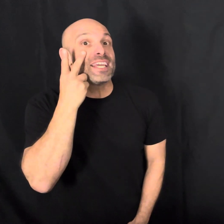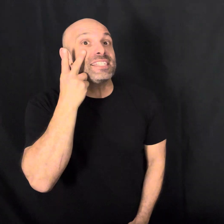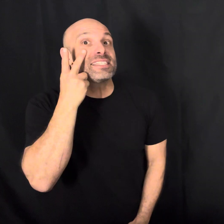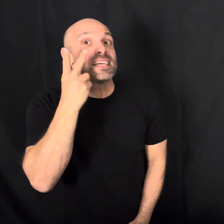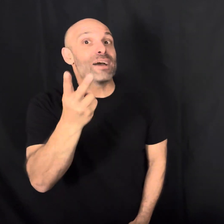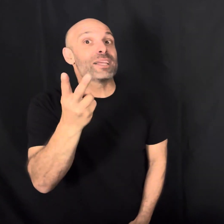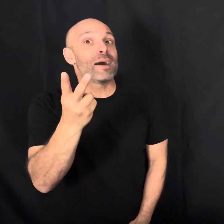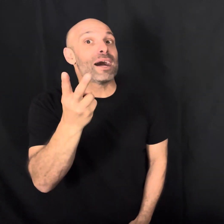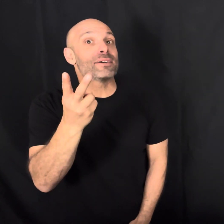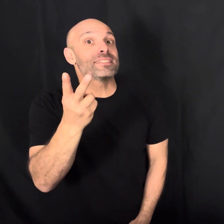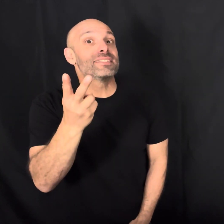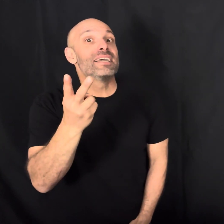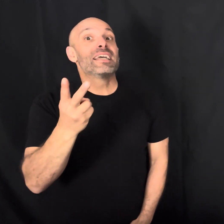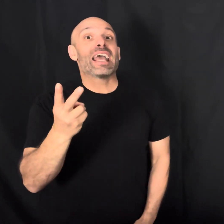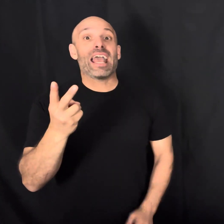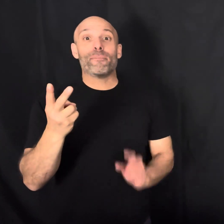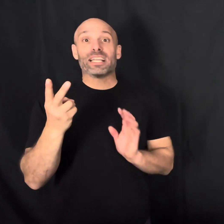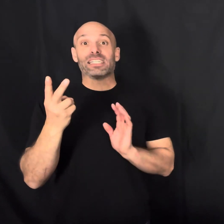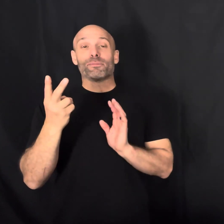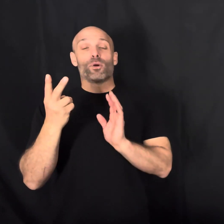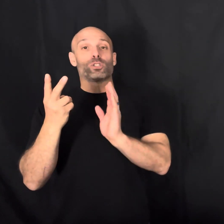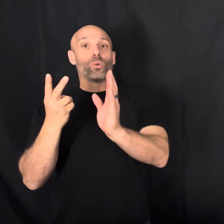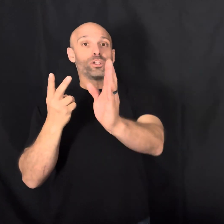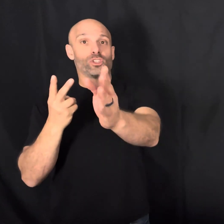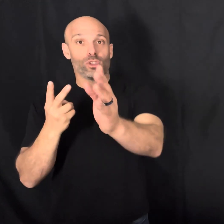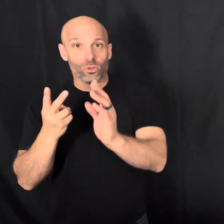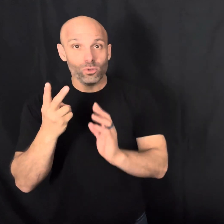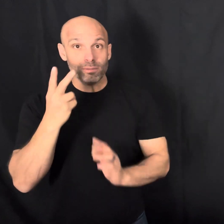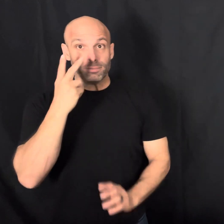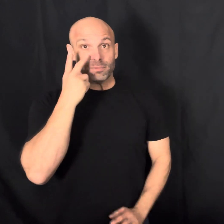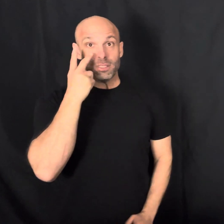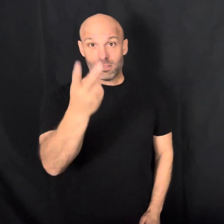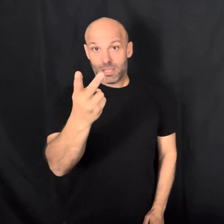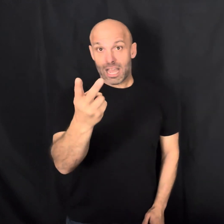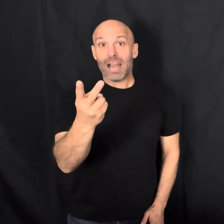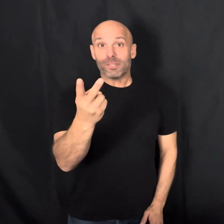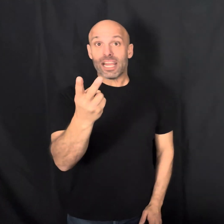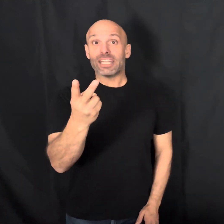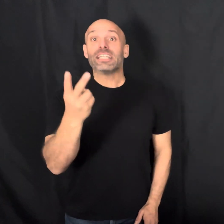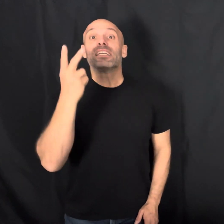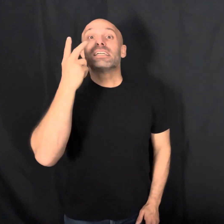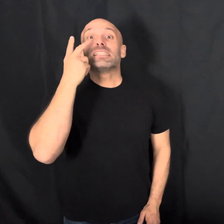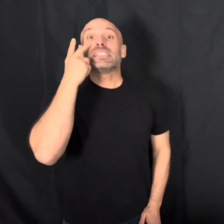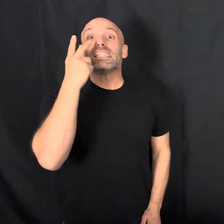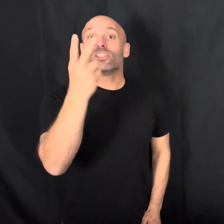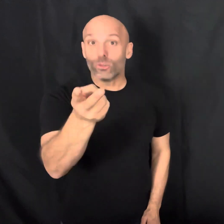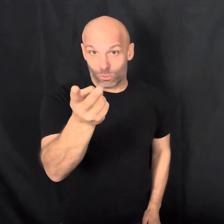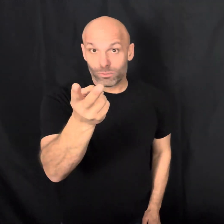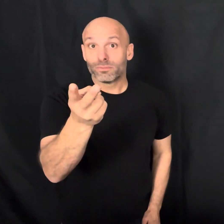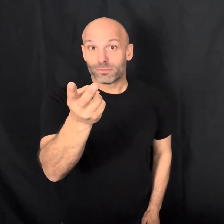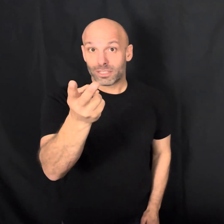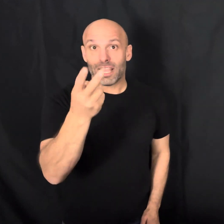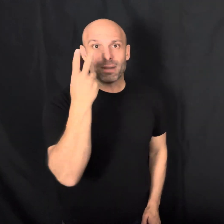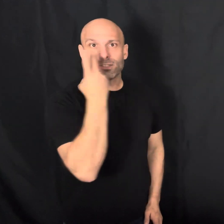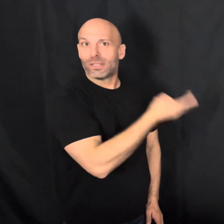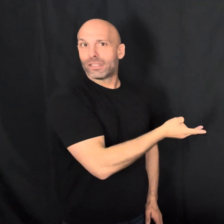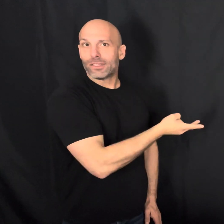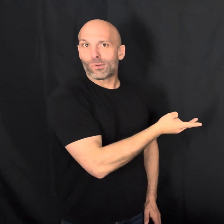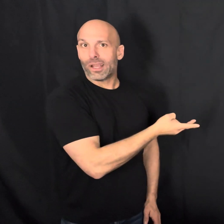face and we come out. And because I'm going towards you, I'm signing see you. Okay, I'm not doing it this way to